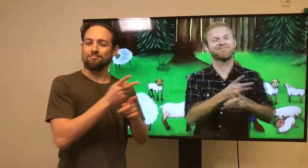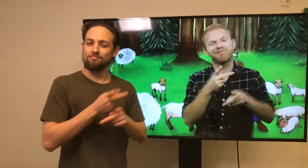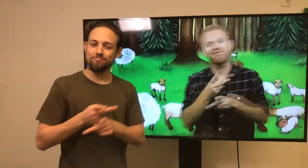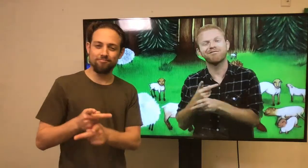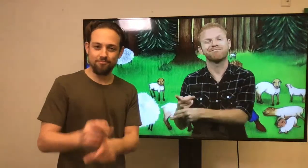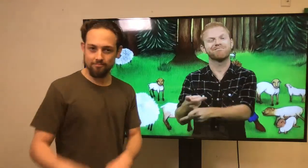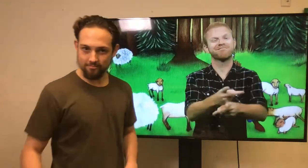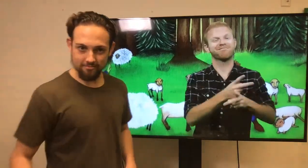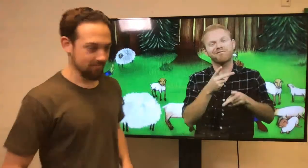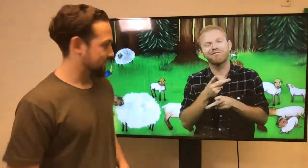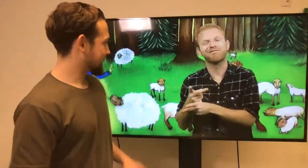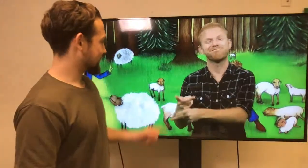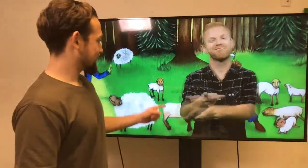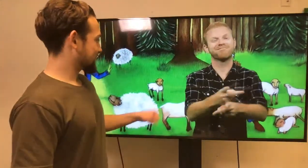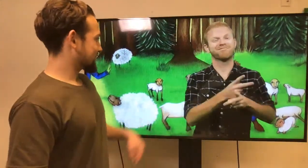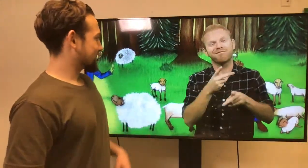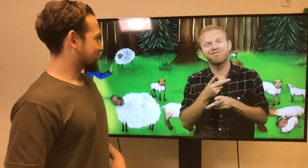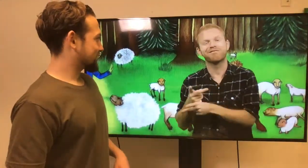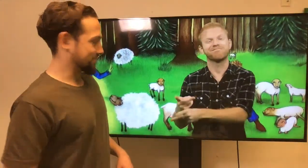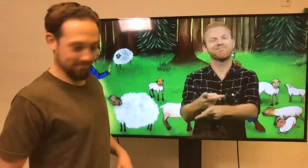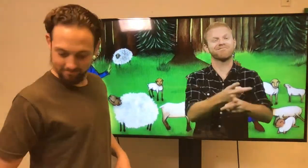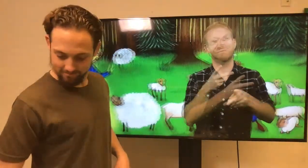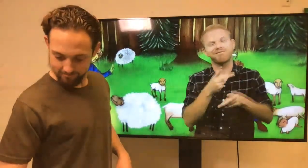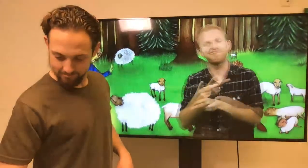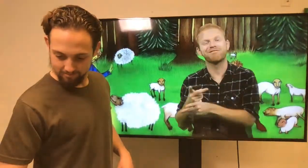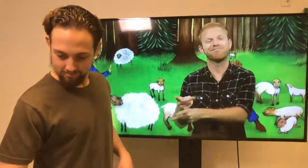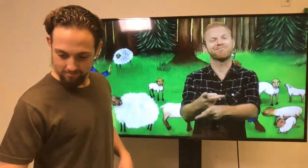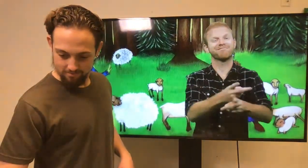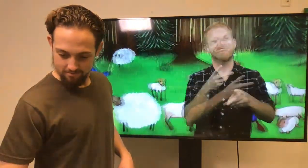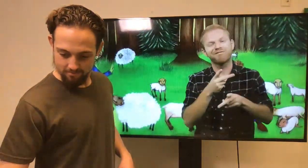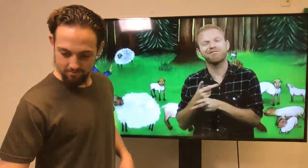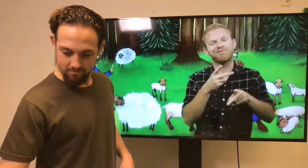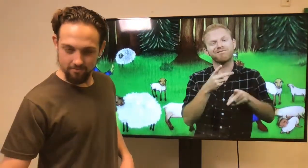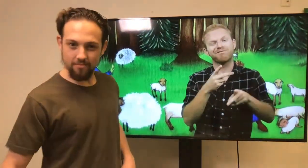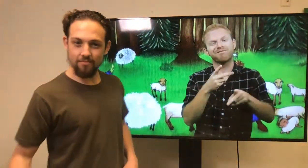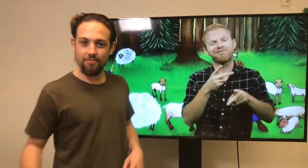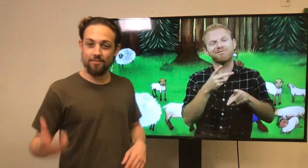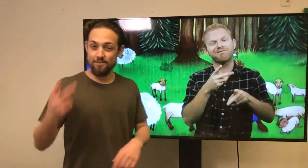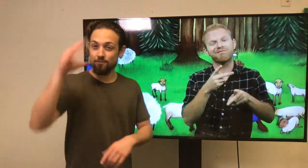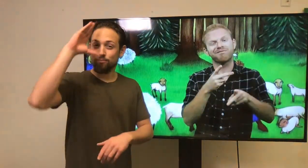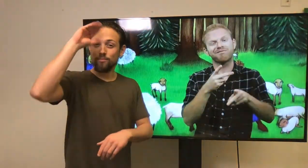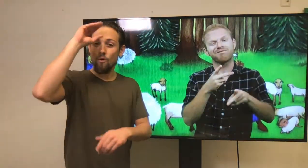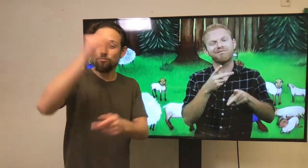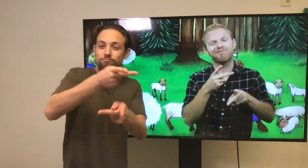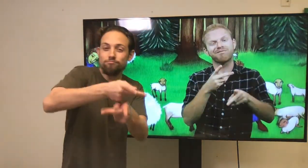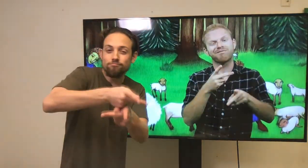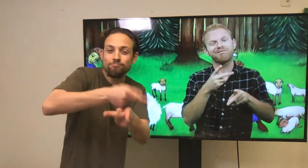And this is the sign for caring for. It's caring for the sheep all day.